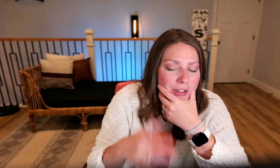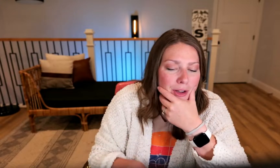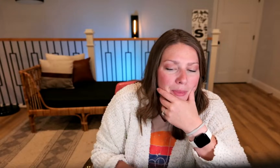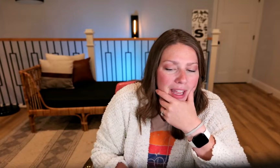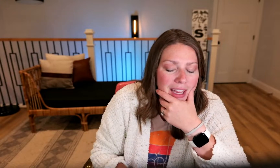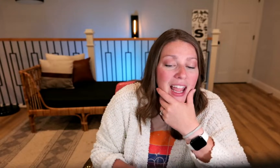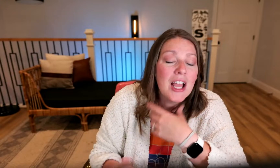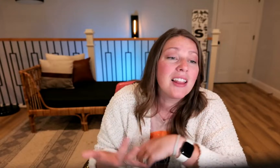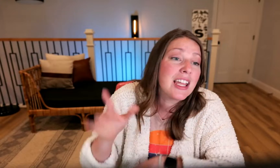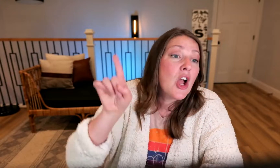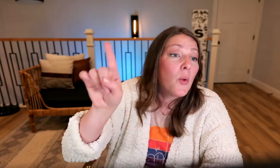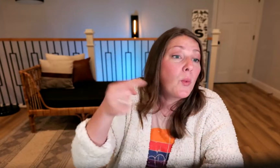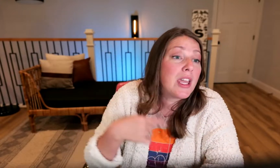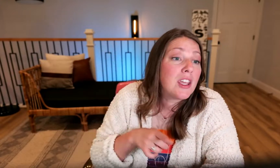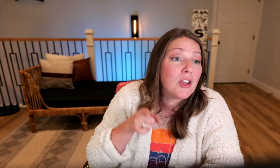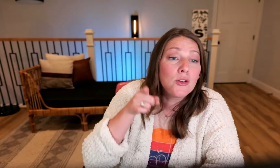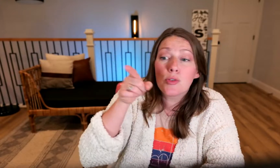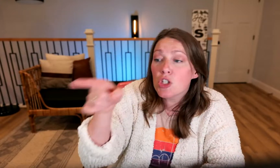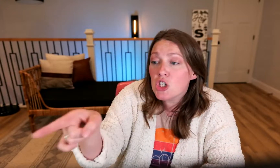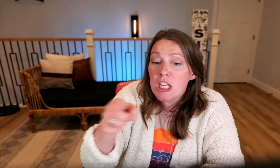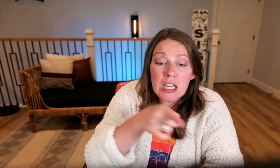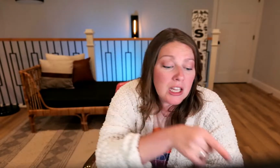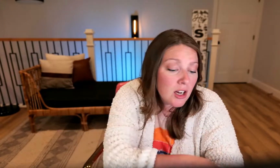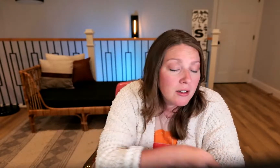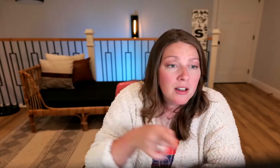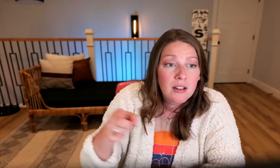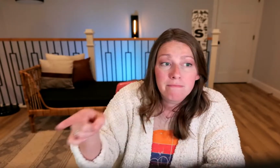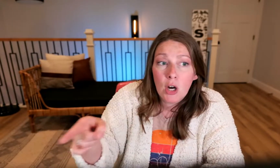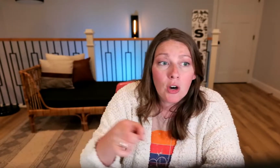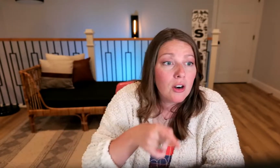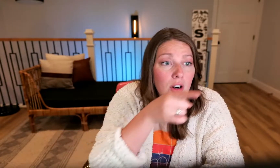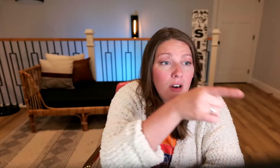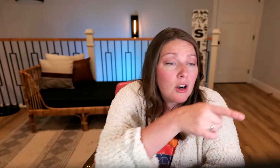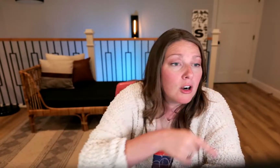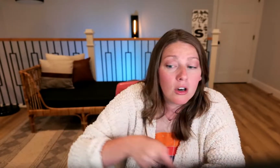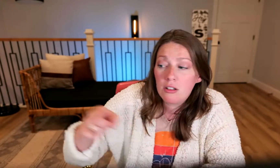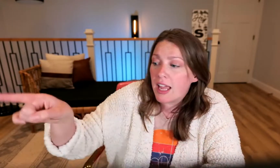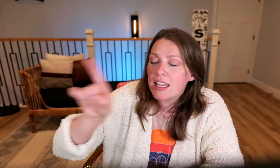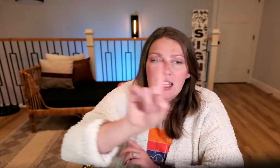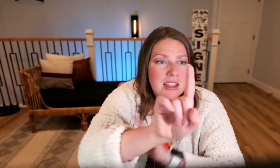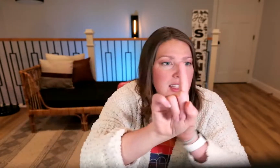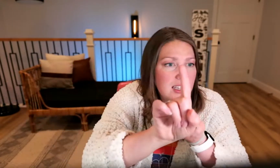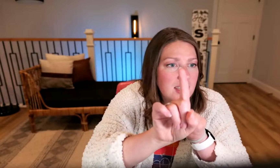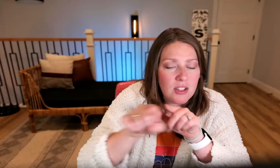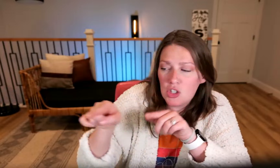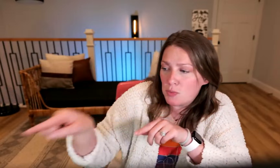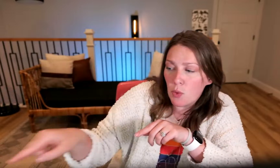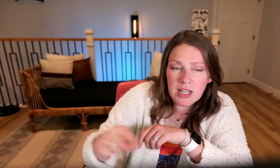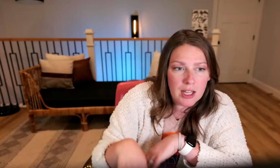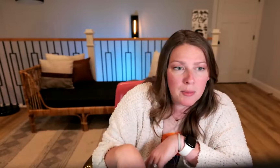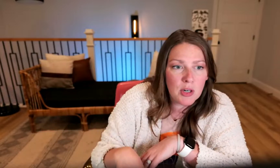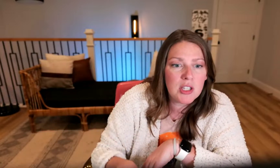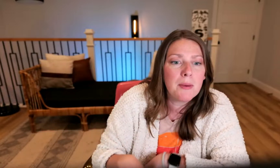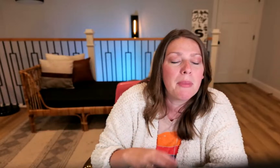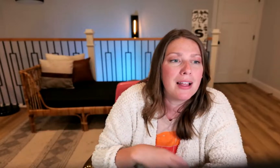top of my head. Like we use she, her, like this just pointing at a person, but